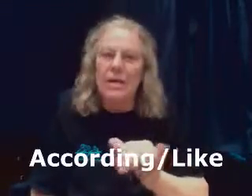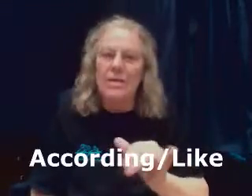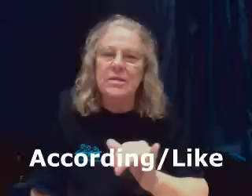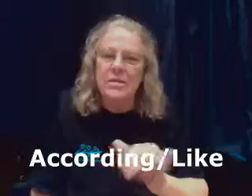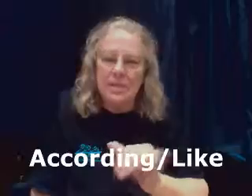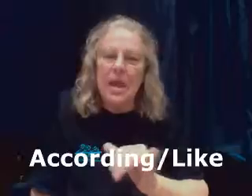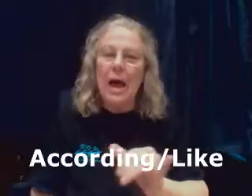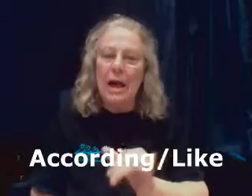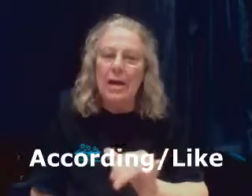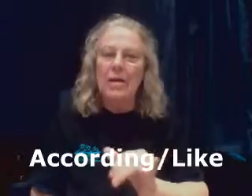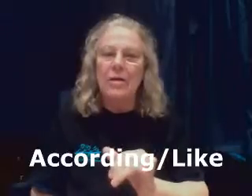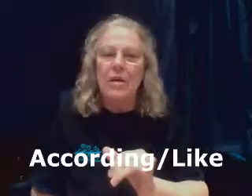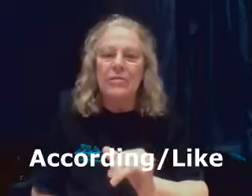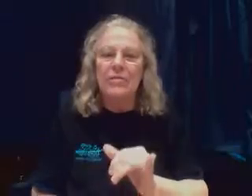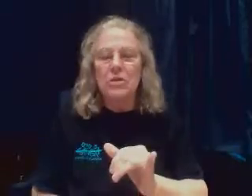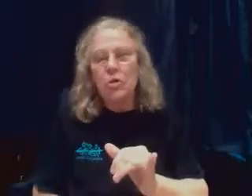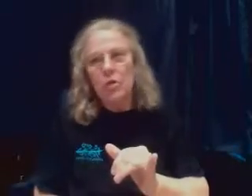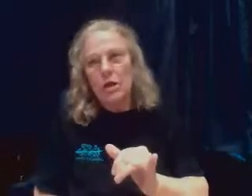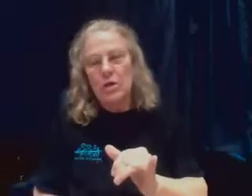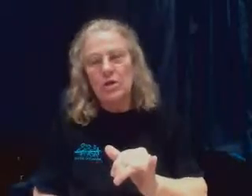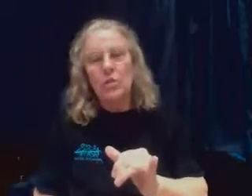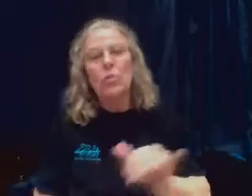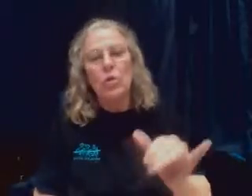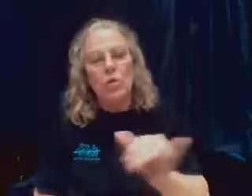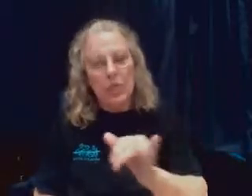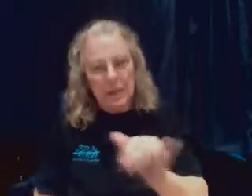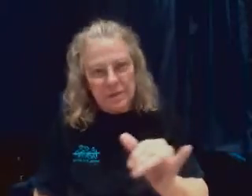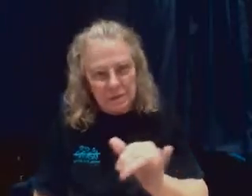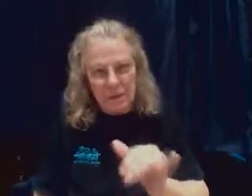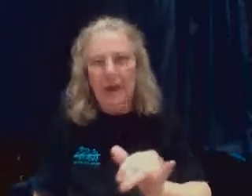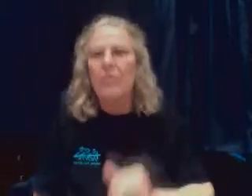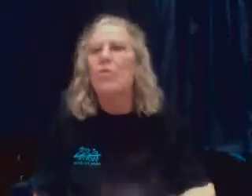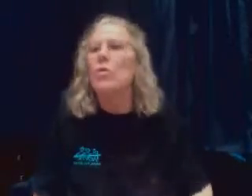it's like. If it's according to the word, it's like the word.